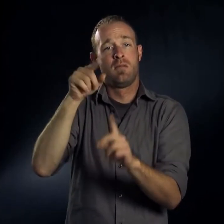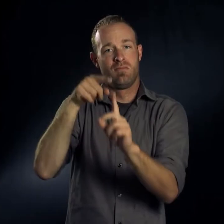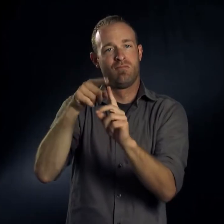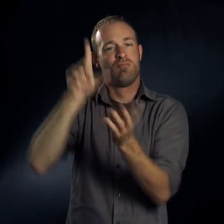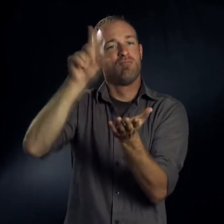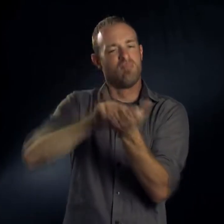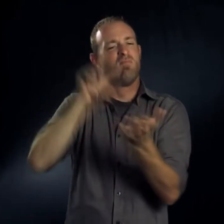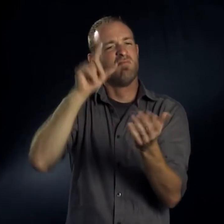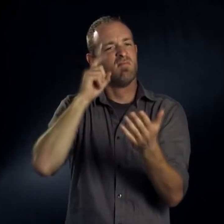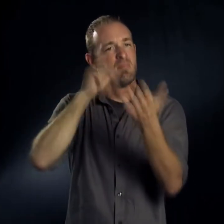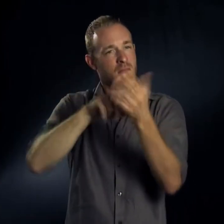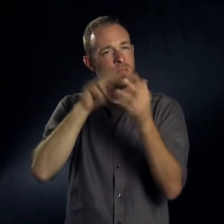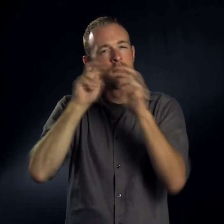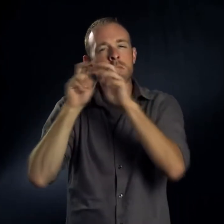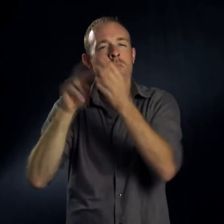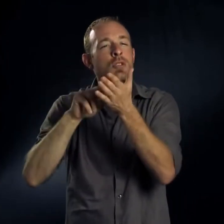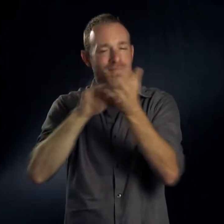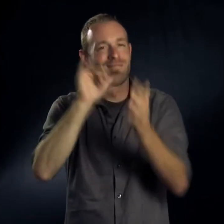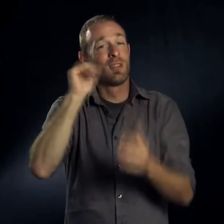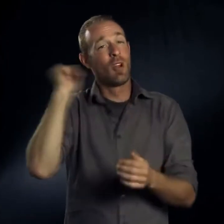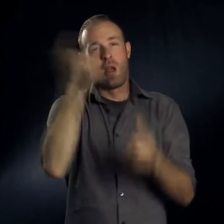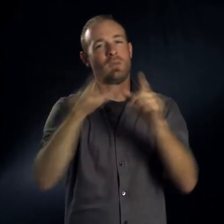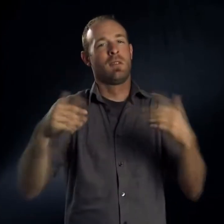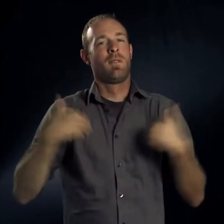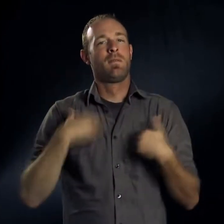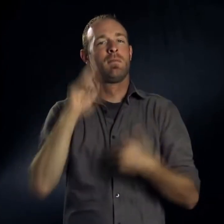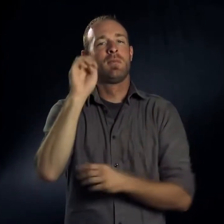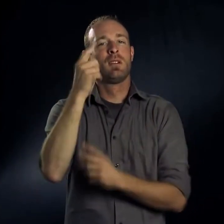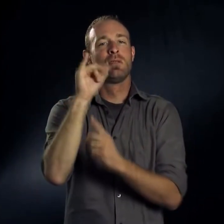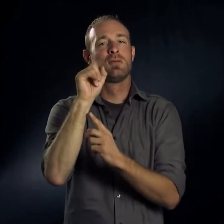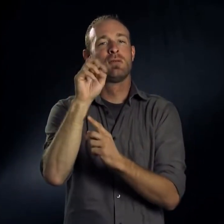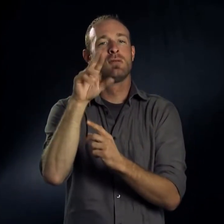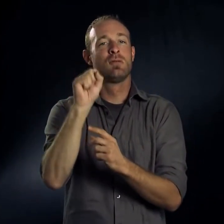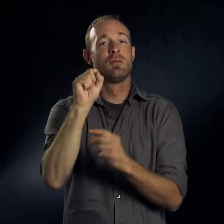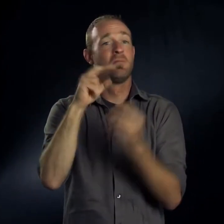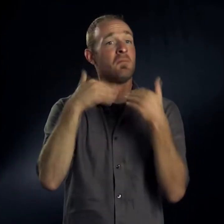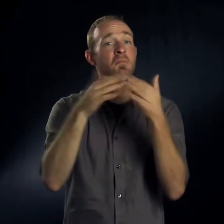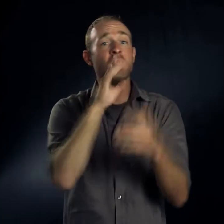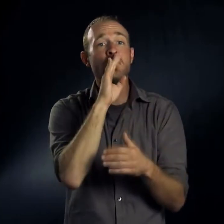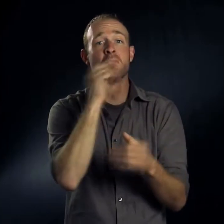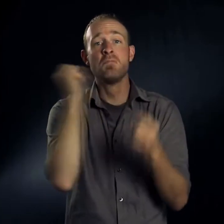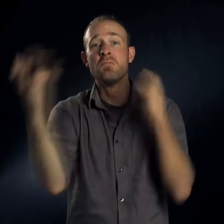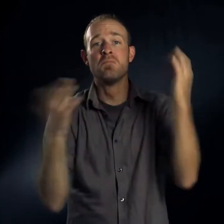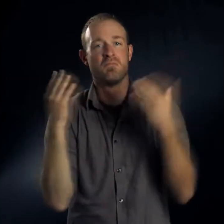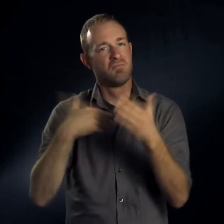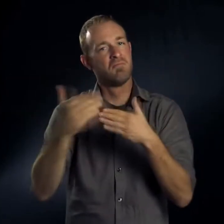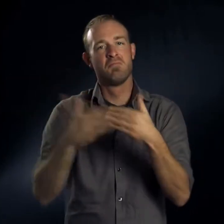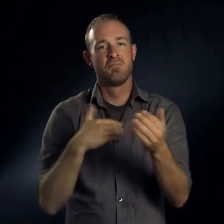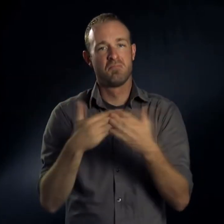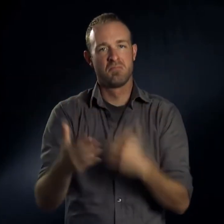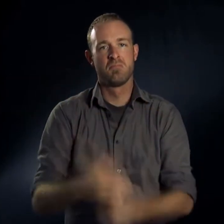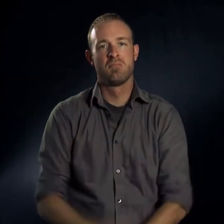registers. There was a lot of debate that took place from that research. We've noticed that this